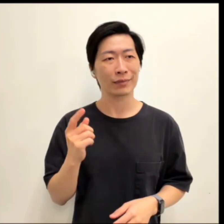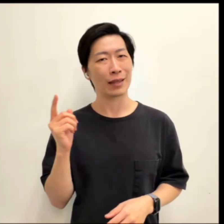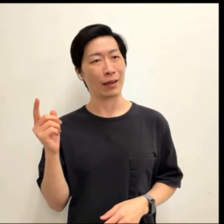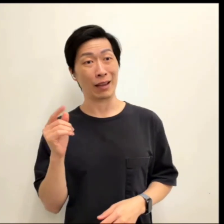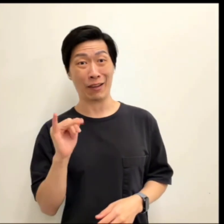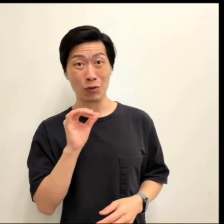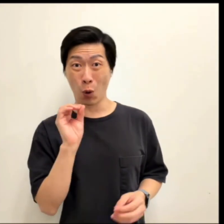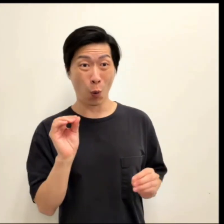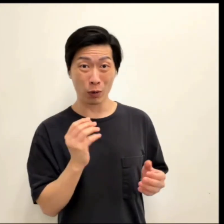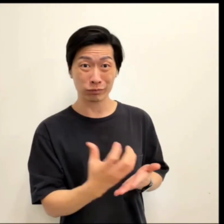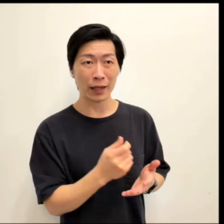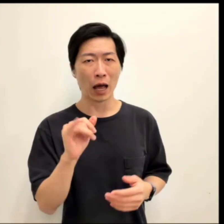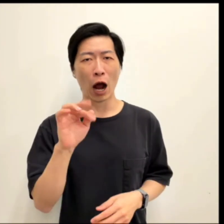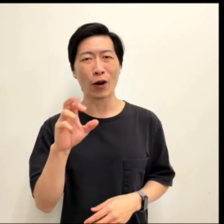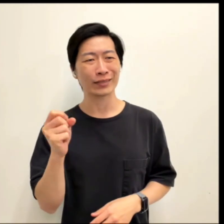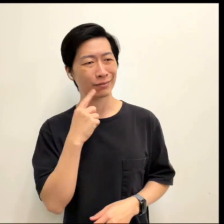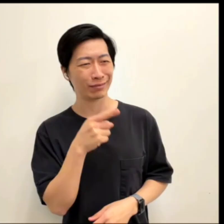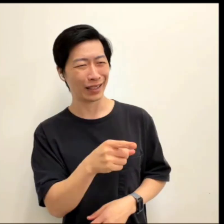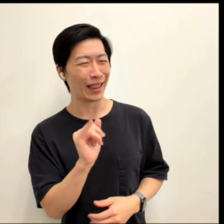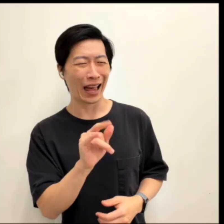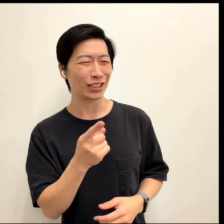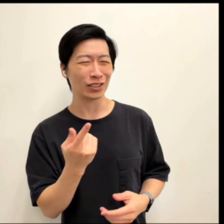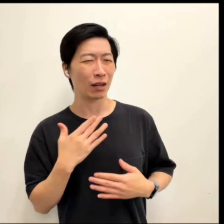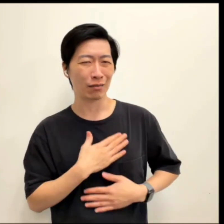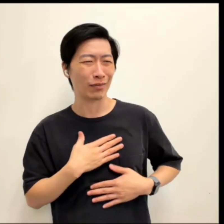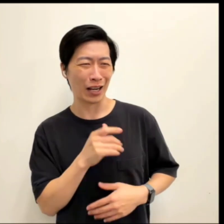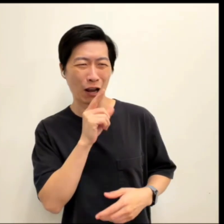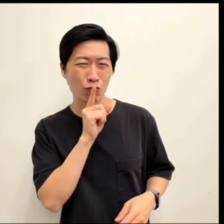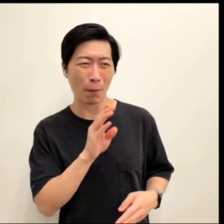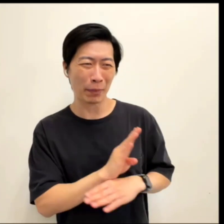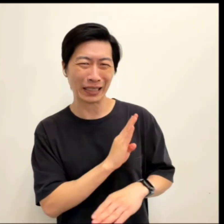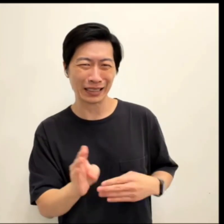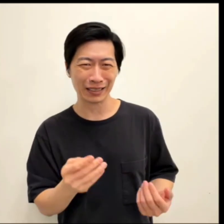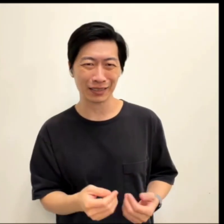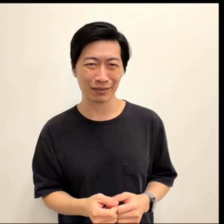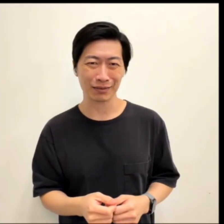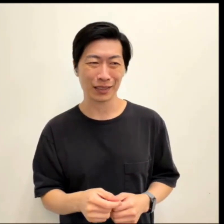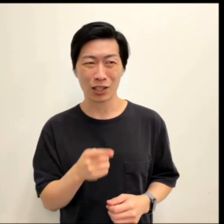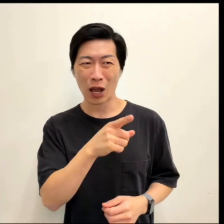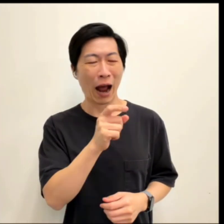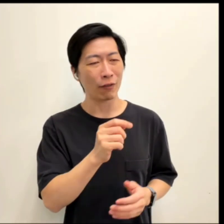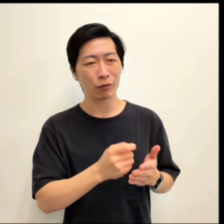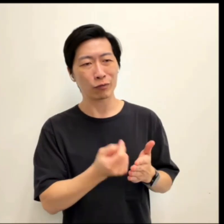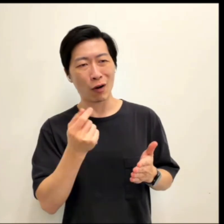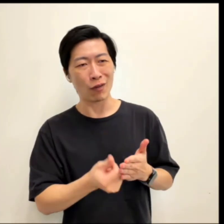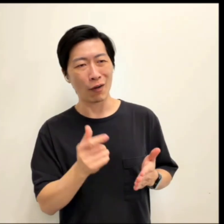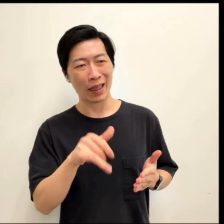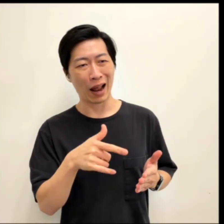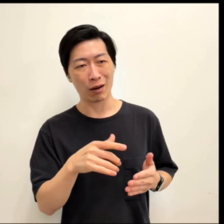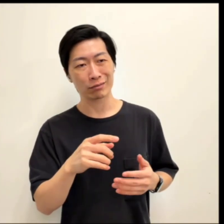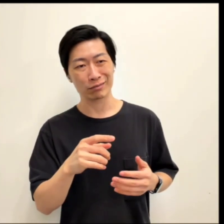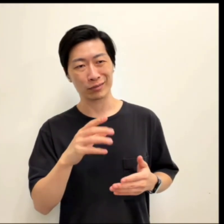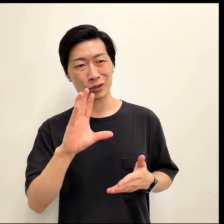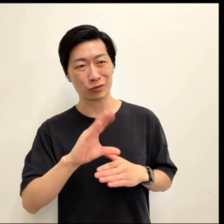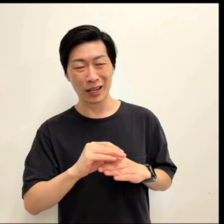is only going to allow you to do that for 2 years. You need to show the IRS that you're trying to make an economic gain, or they're going to come in and say, you started a hobby.